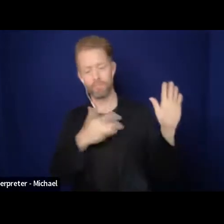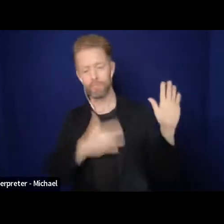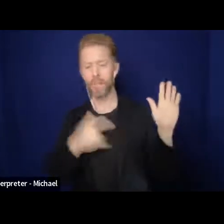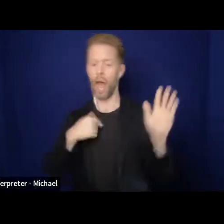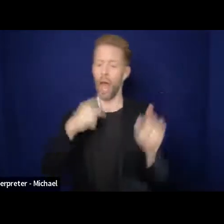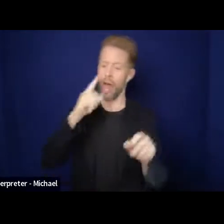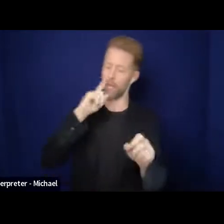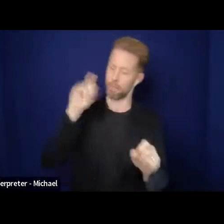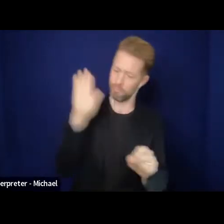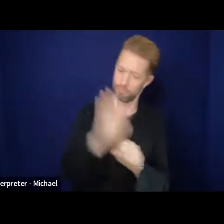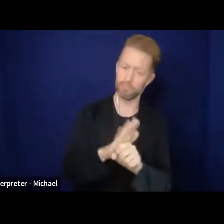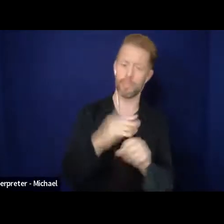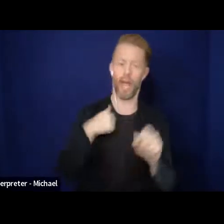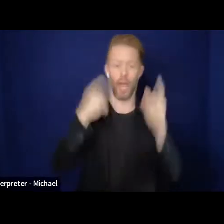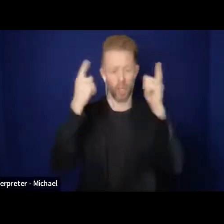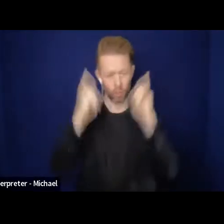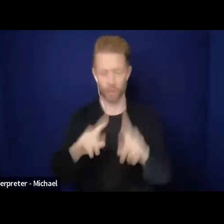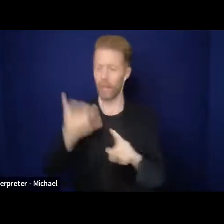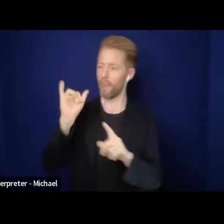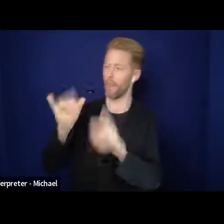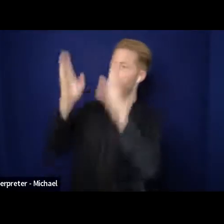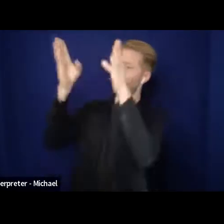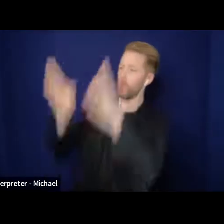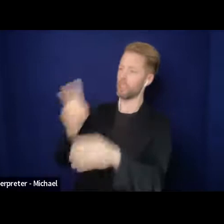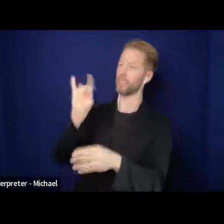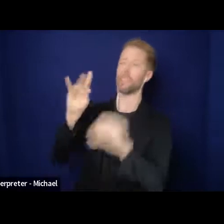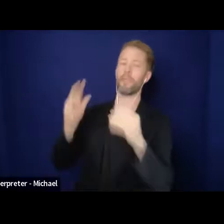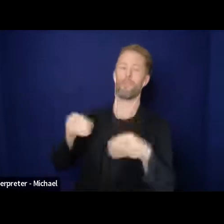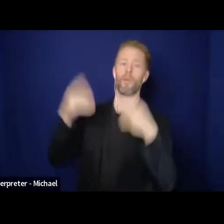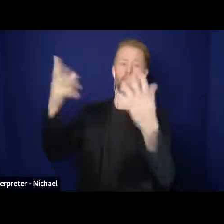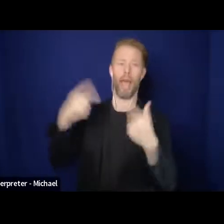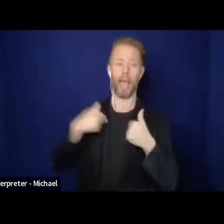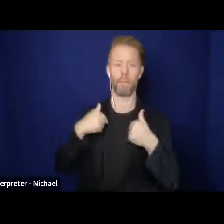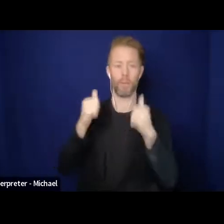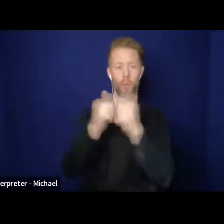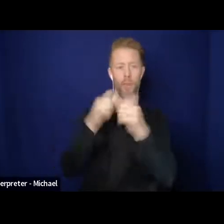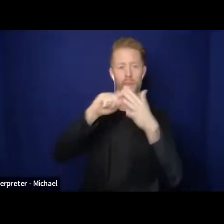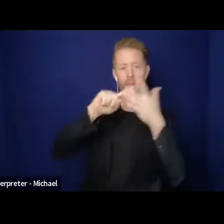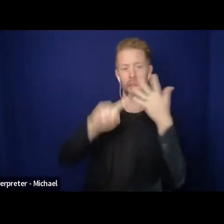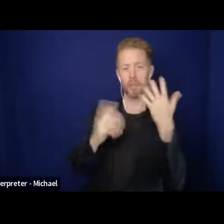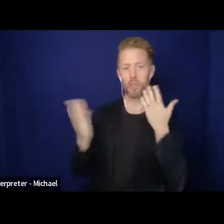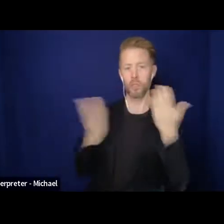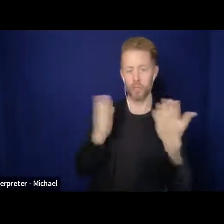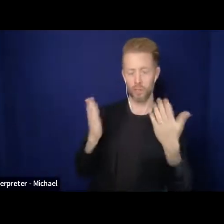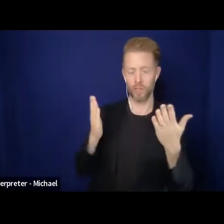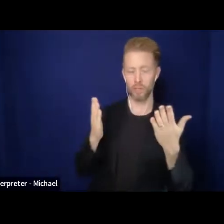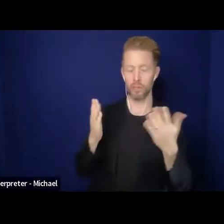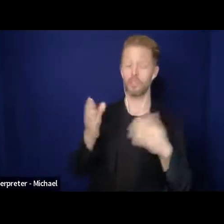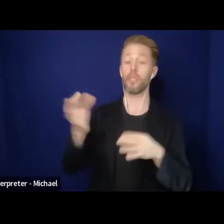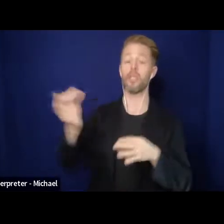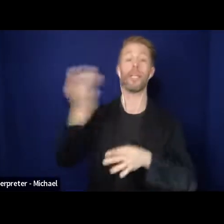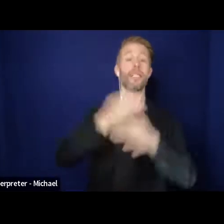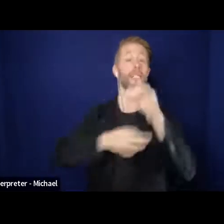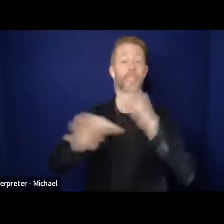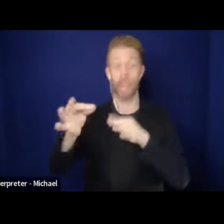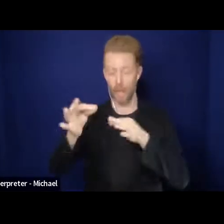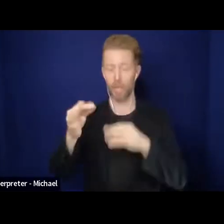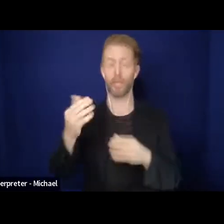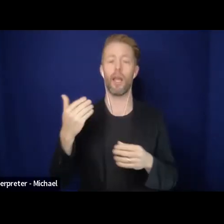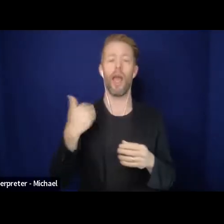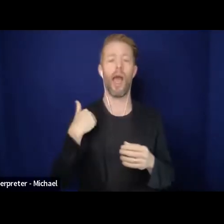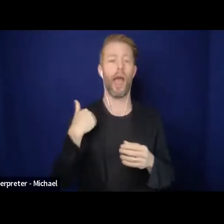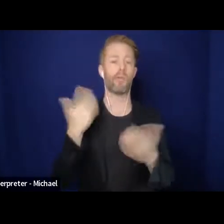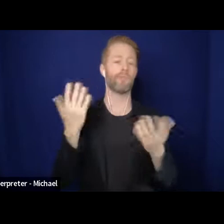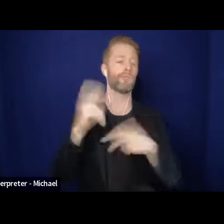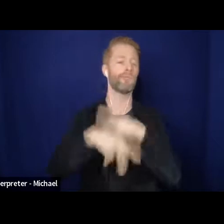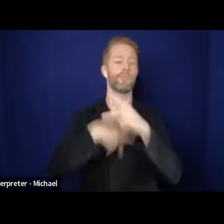that my care worker provided services in this way as approved as they're supposed to be doing. Instead, some form of software